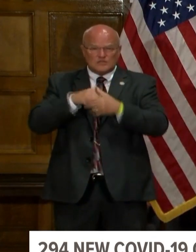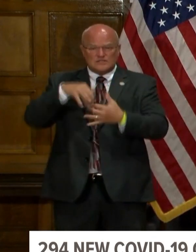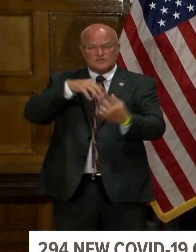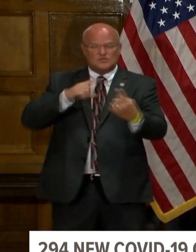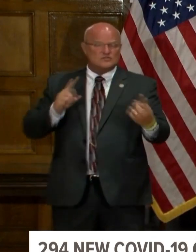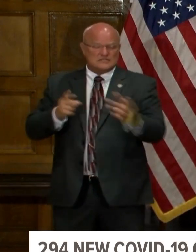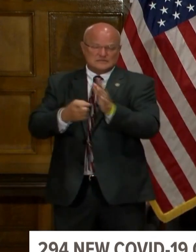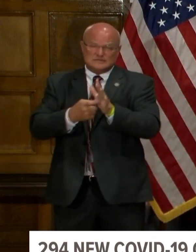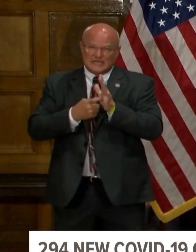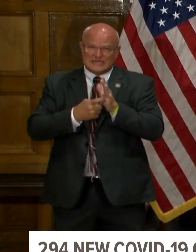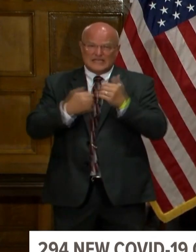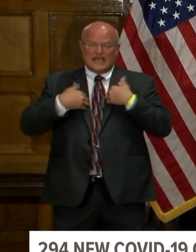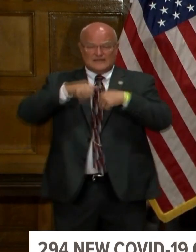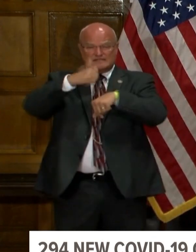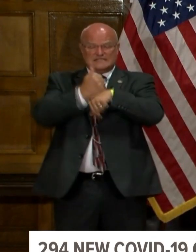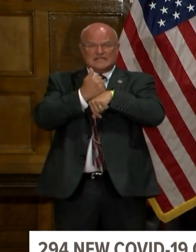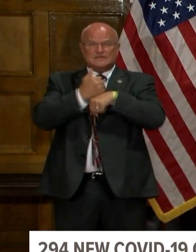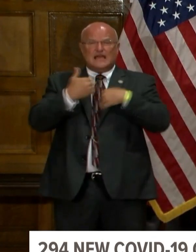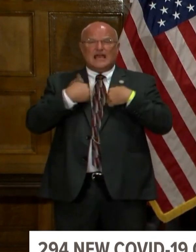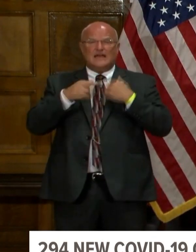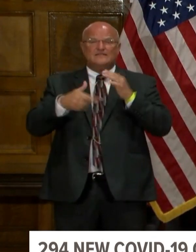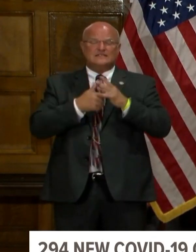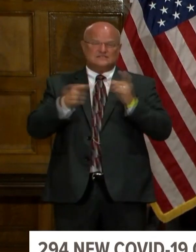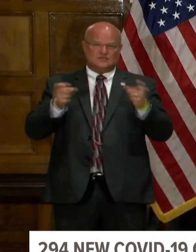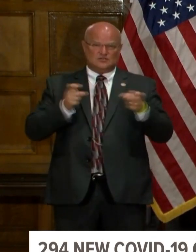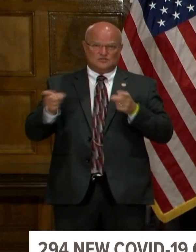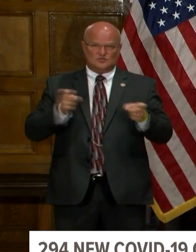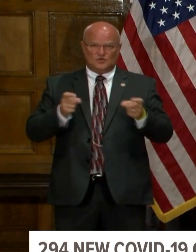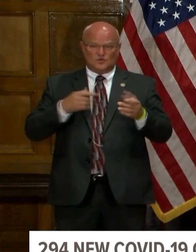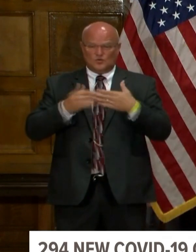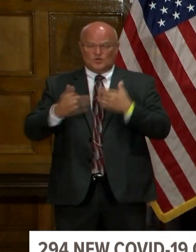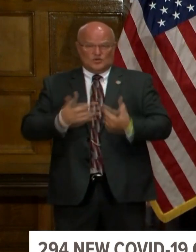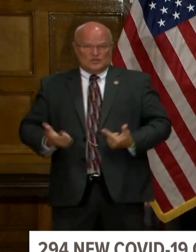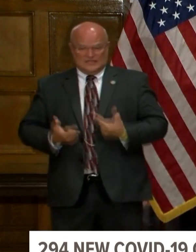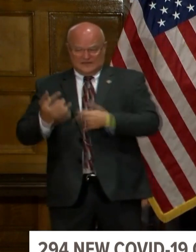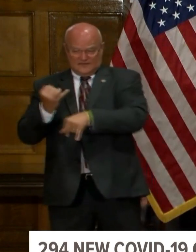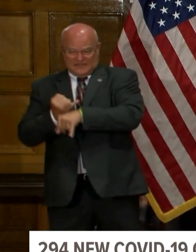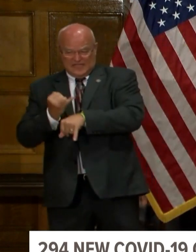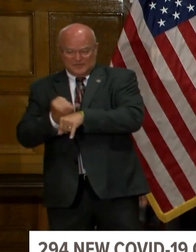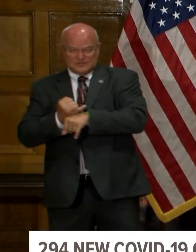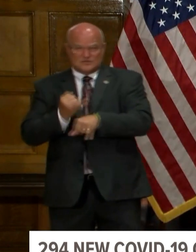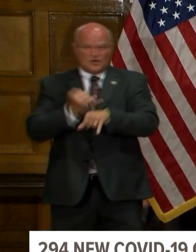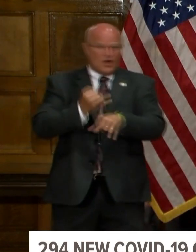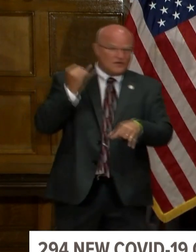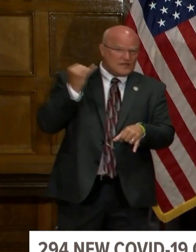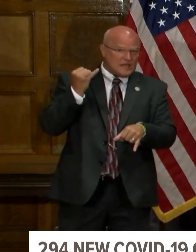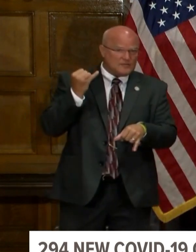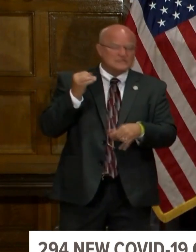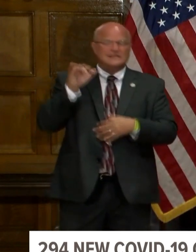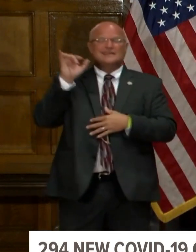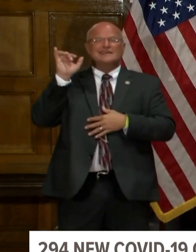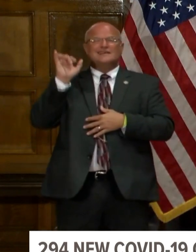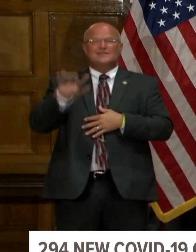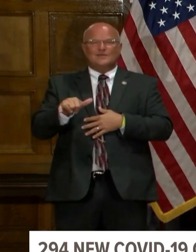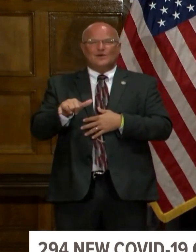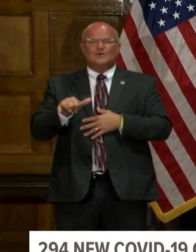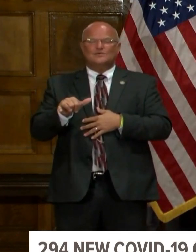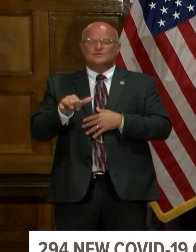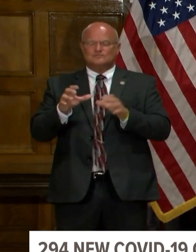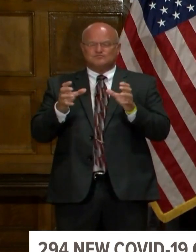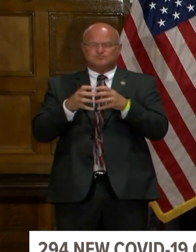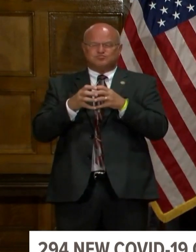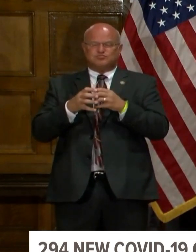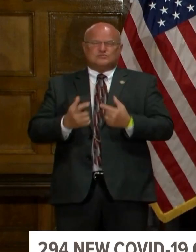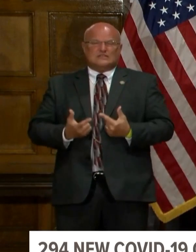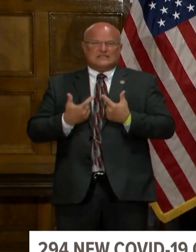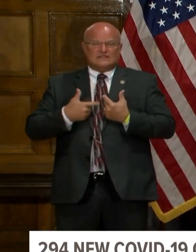distancing mandates that we have in order to bring this under control. Whether you live on campus or live off campus, those are essentially congregate living